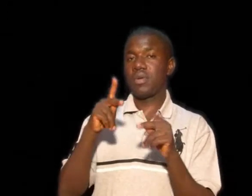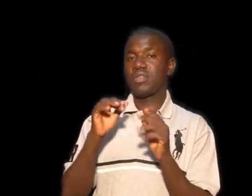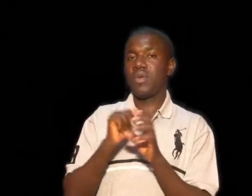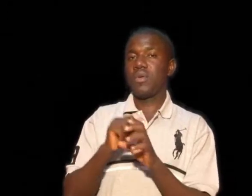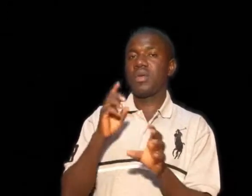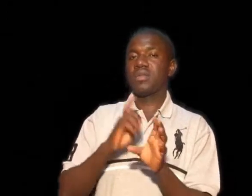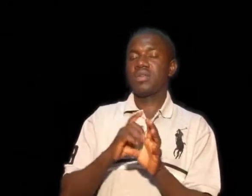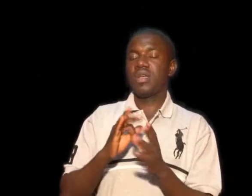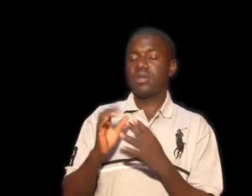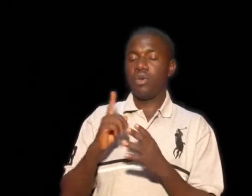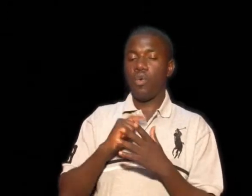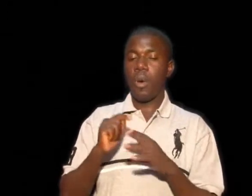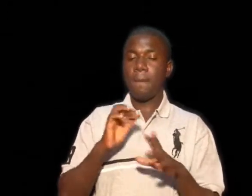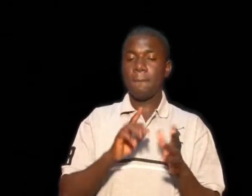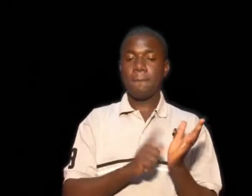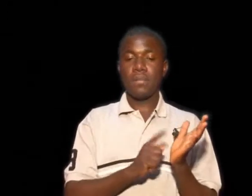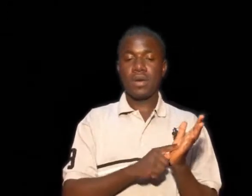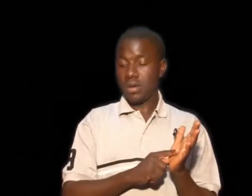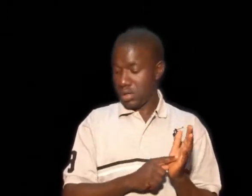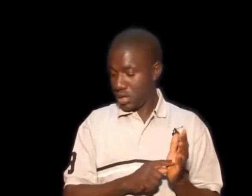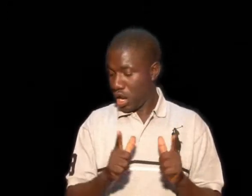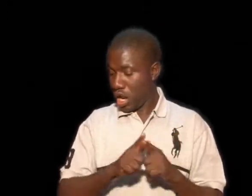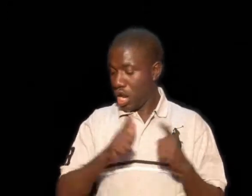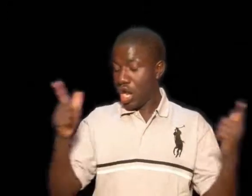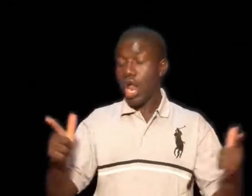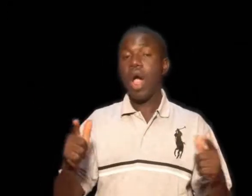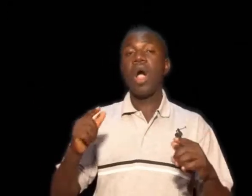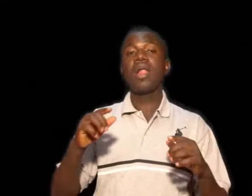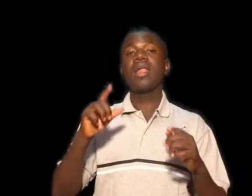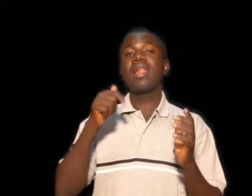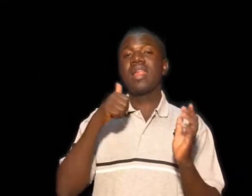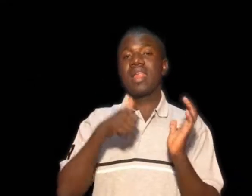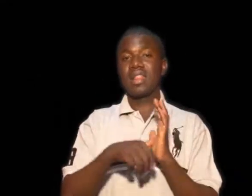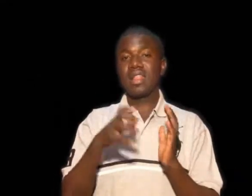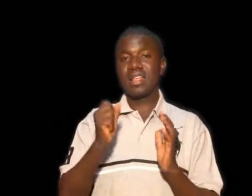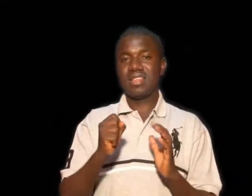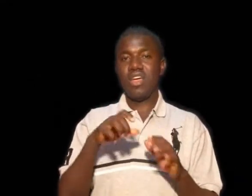deaf-blind prints large block letters on the other person's palm.